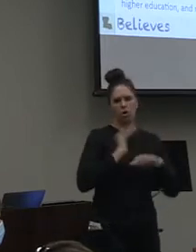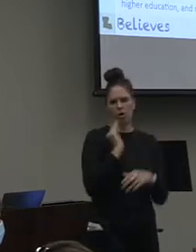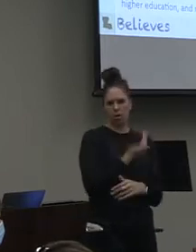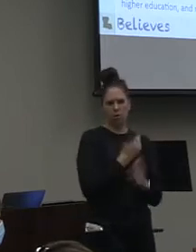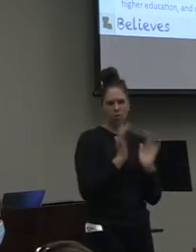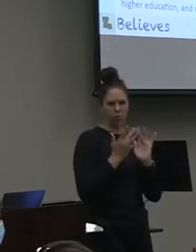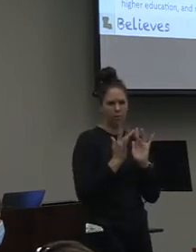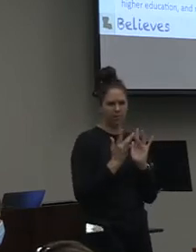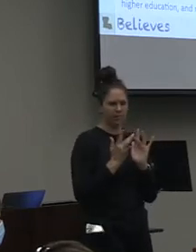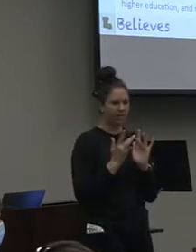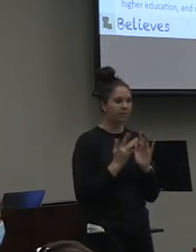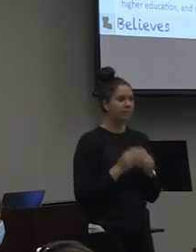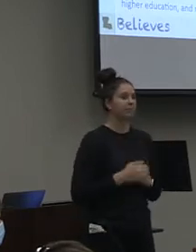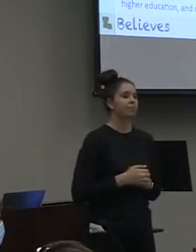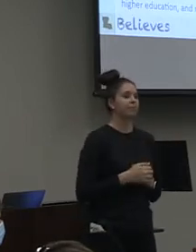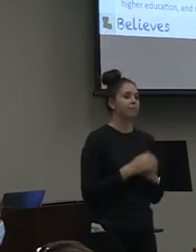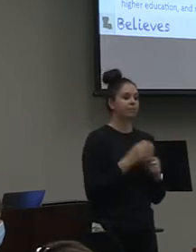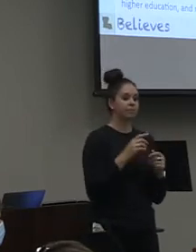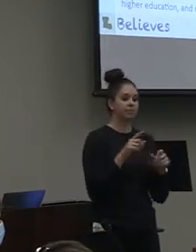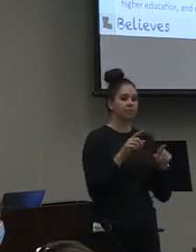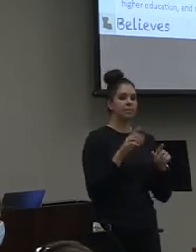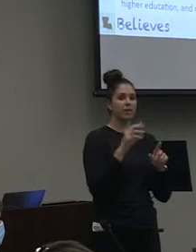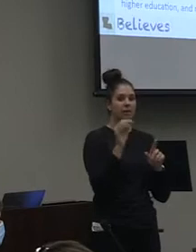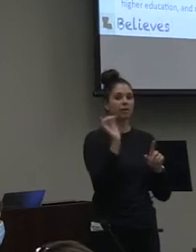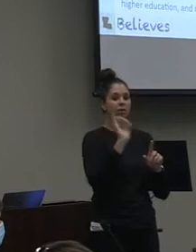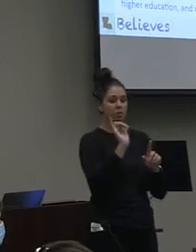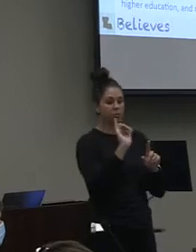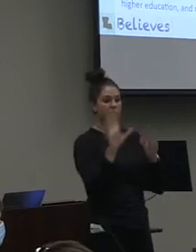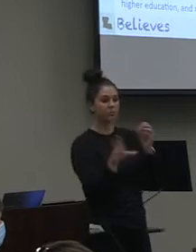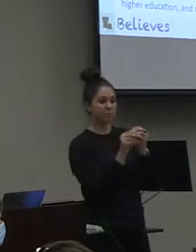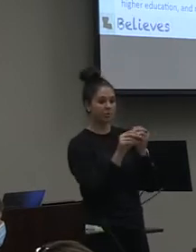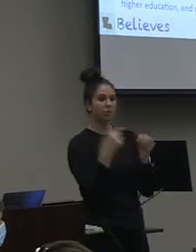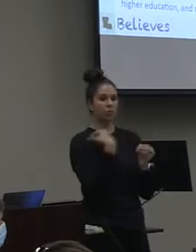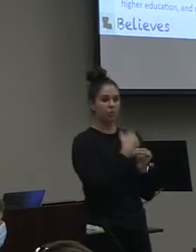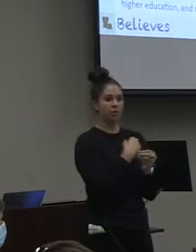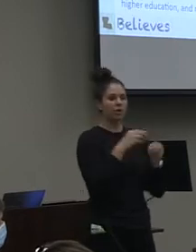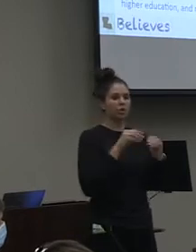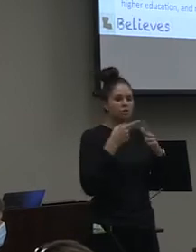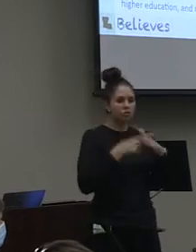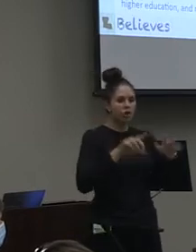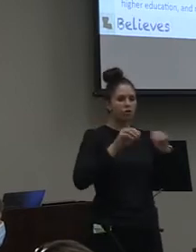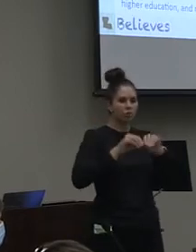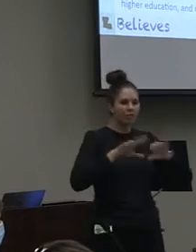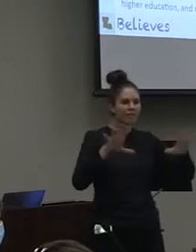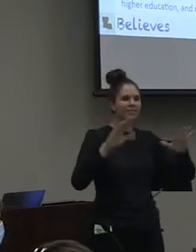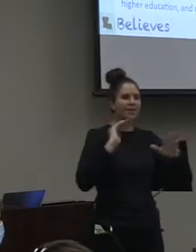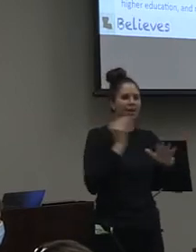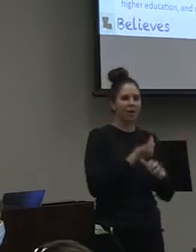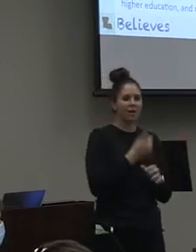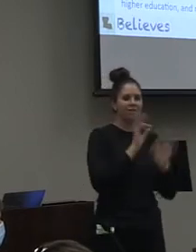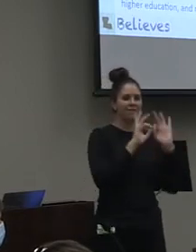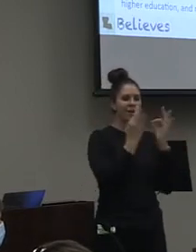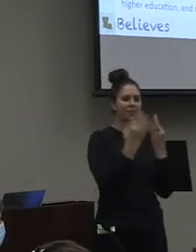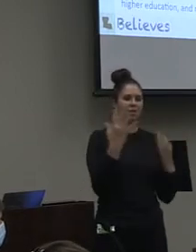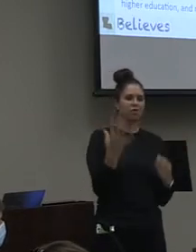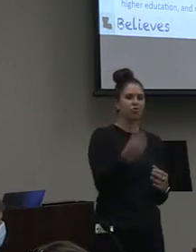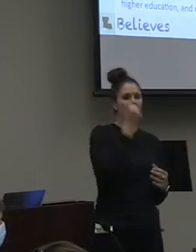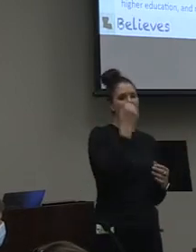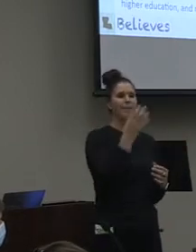website. And then as an extension of that, we've begun to release what we're calling our family grab-and-go